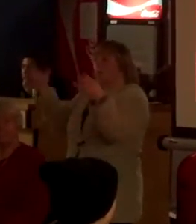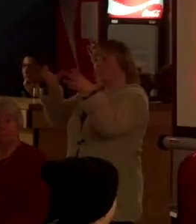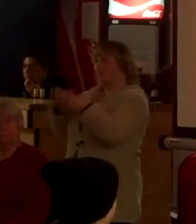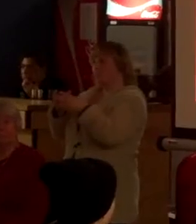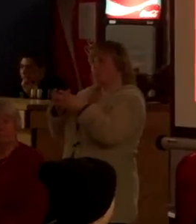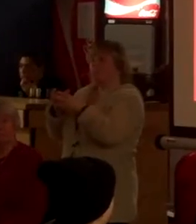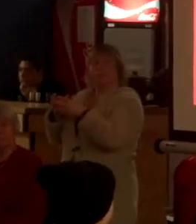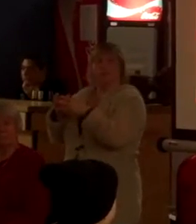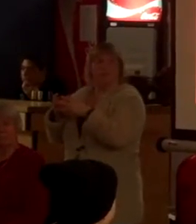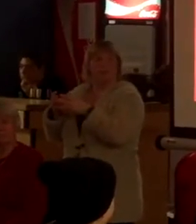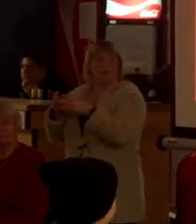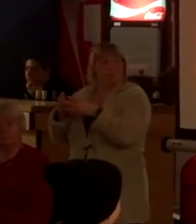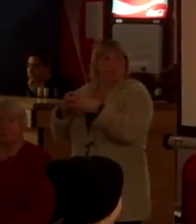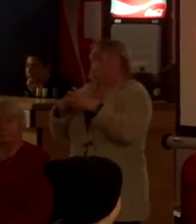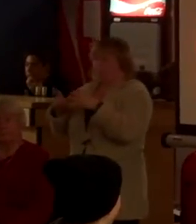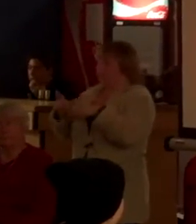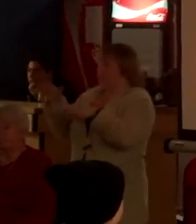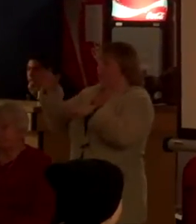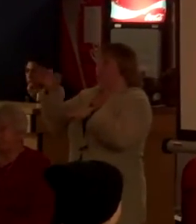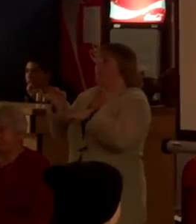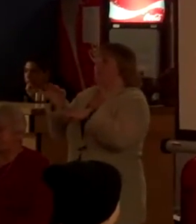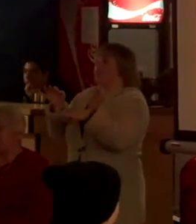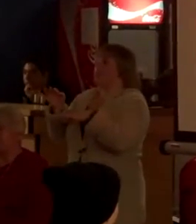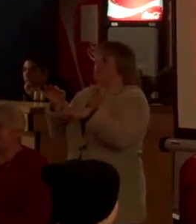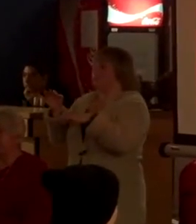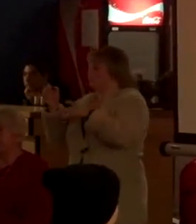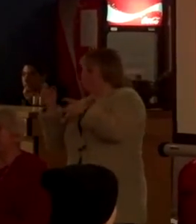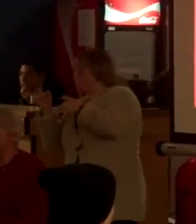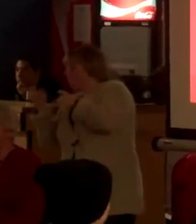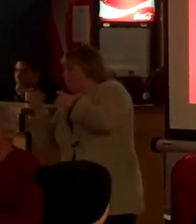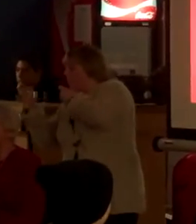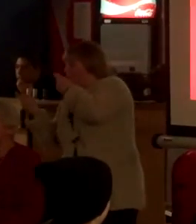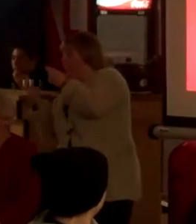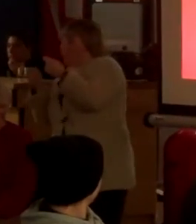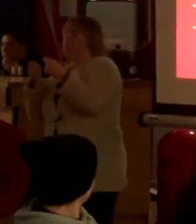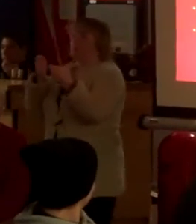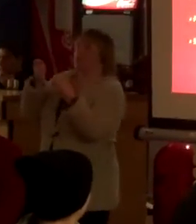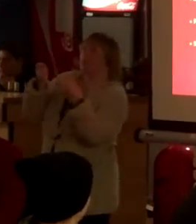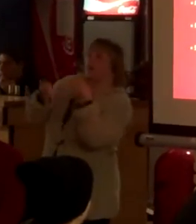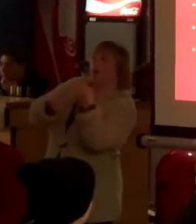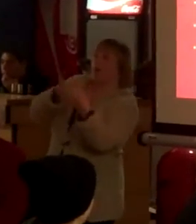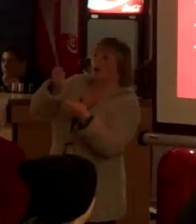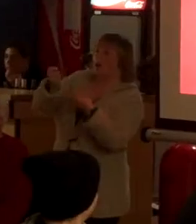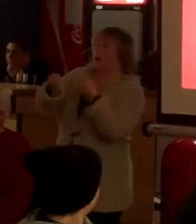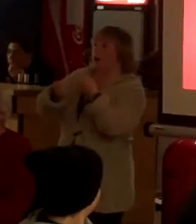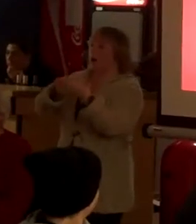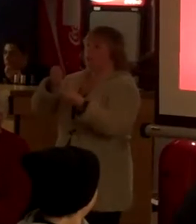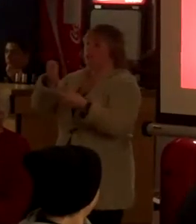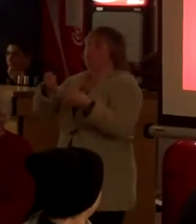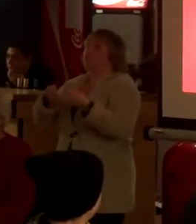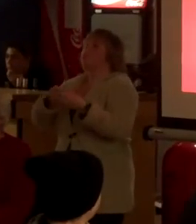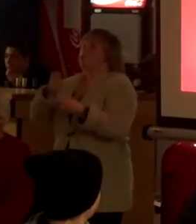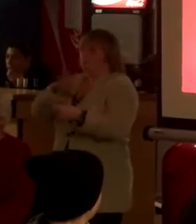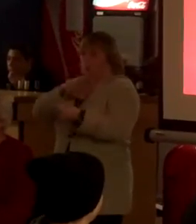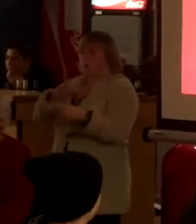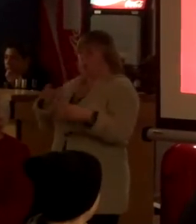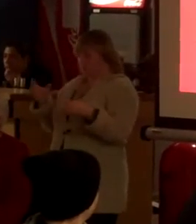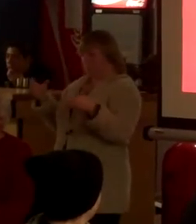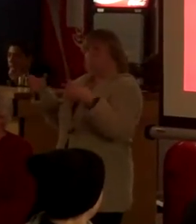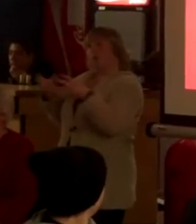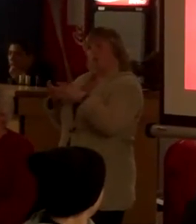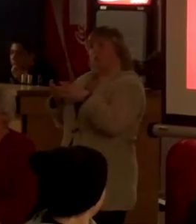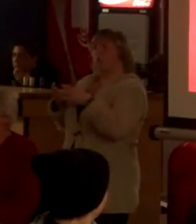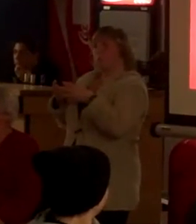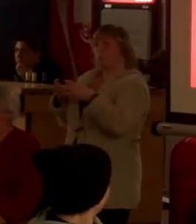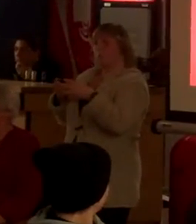agencies, especially with the local government and other aid agencies across the country. So there is that kind of partnership